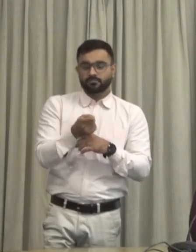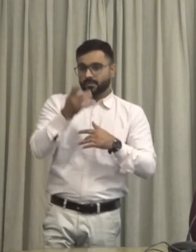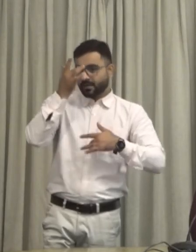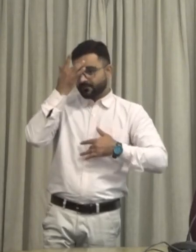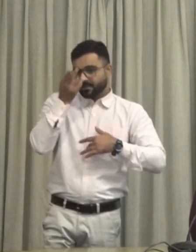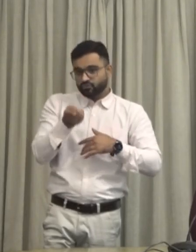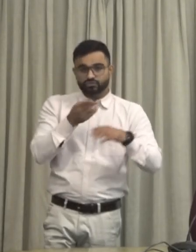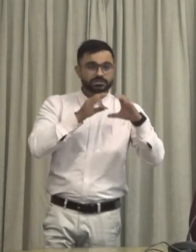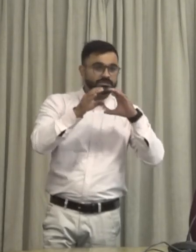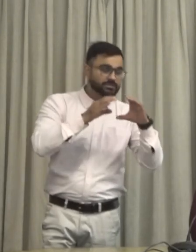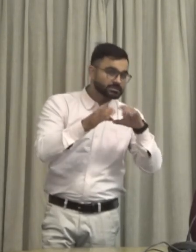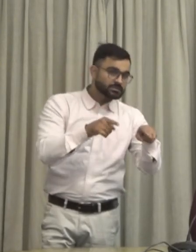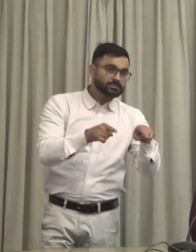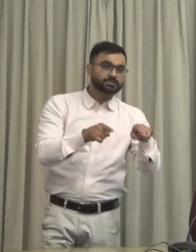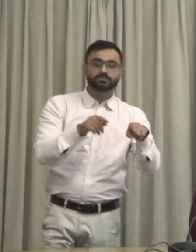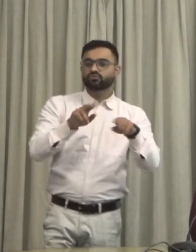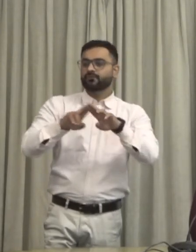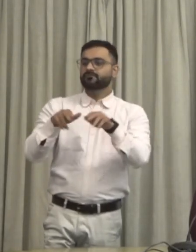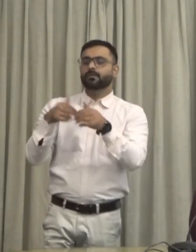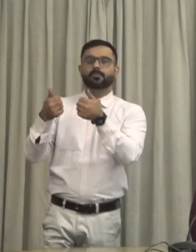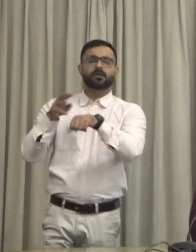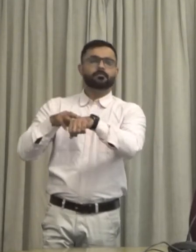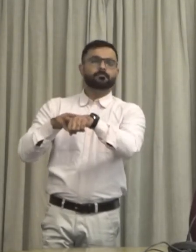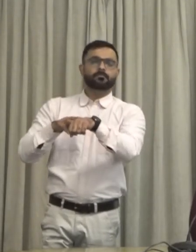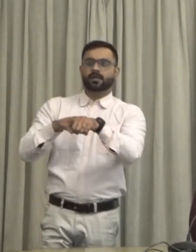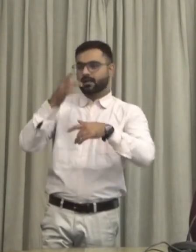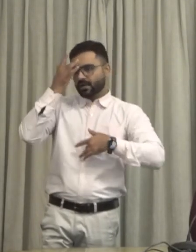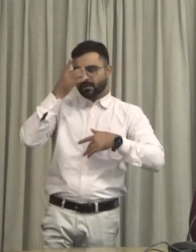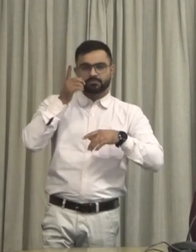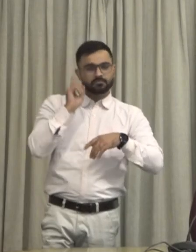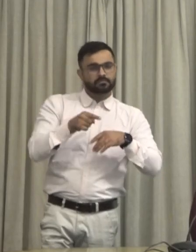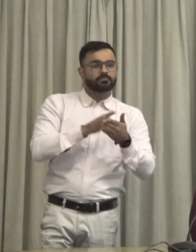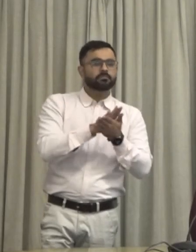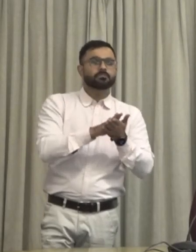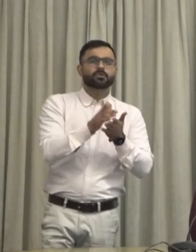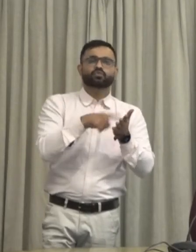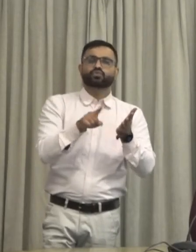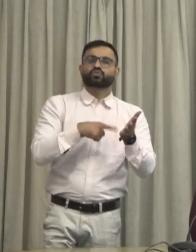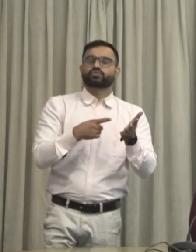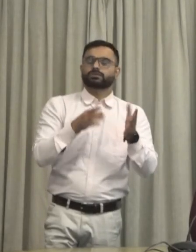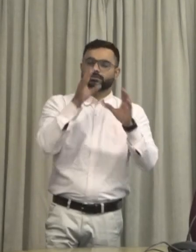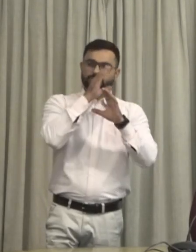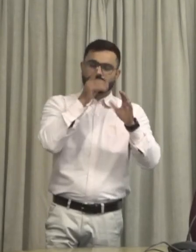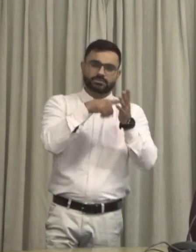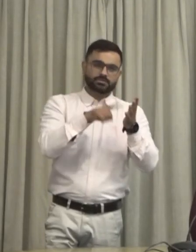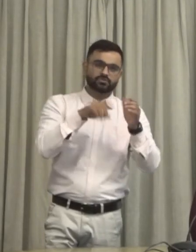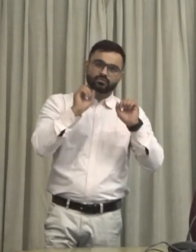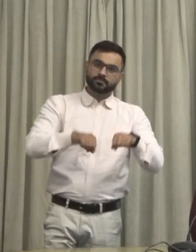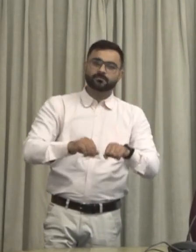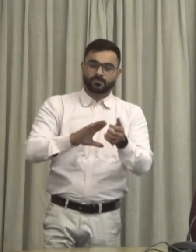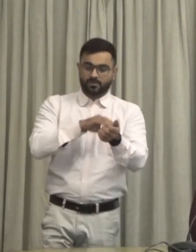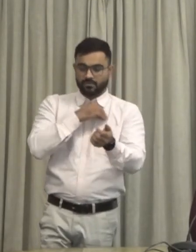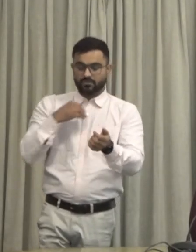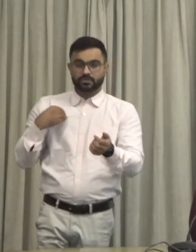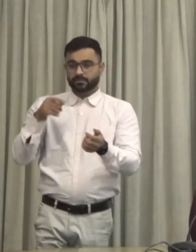patient, communicating well to the family members and patient, and there should not be any collusion. And Dr.